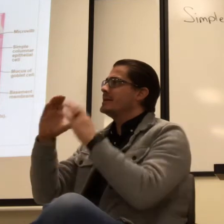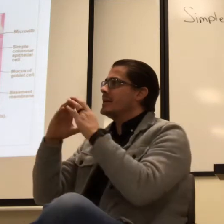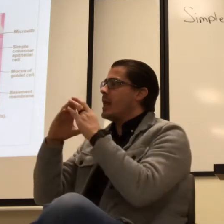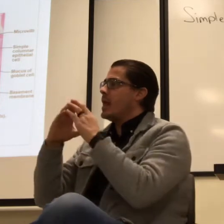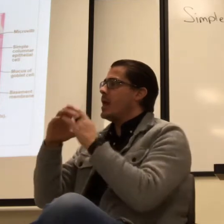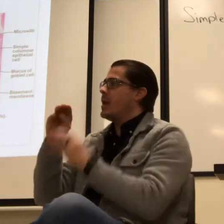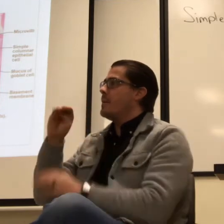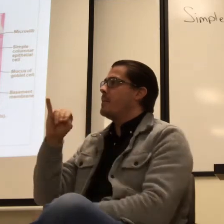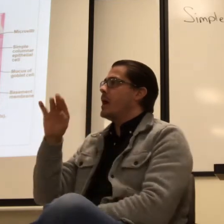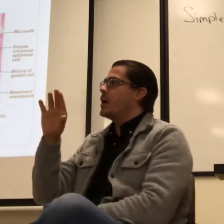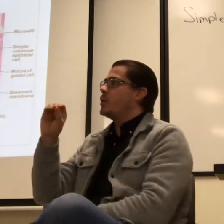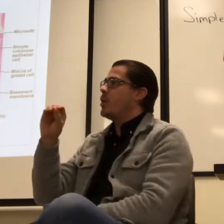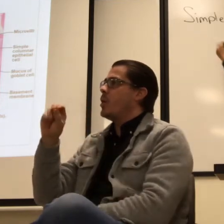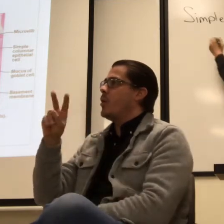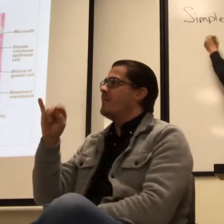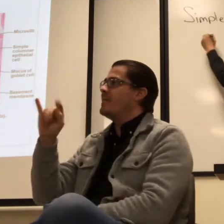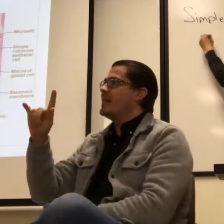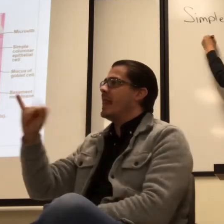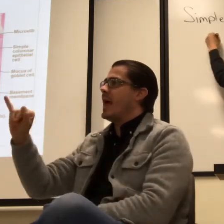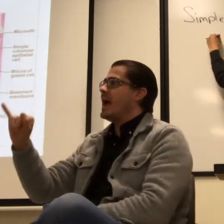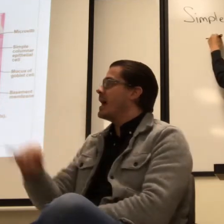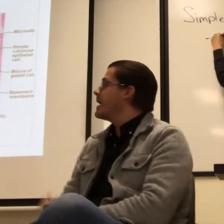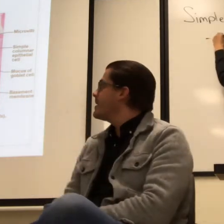as things I would note.